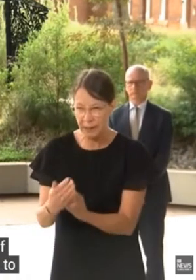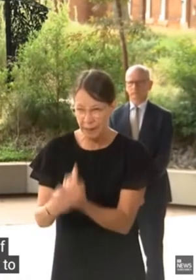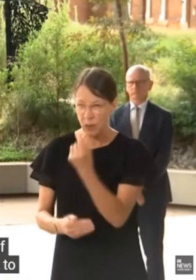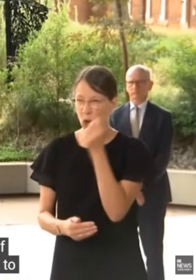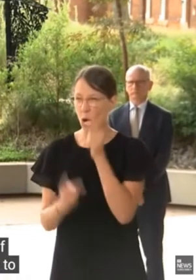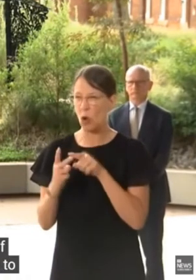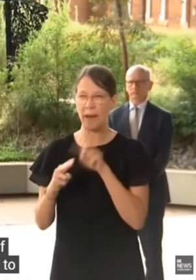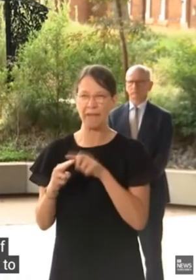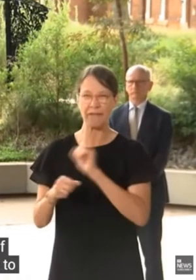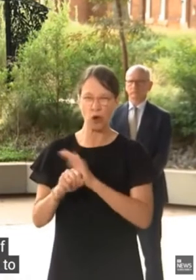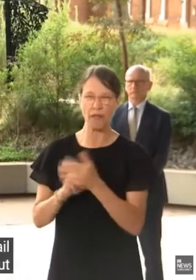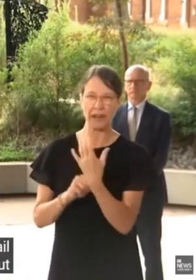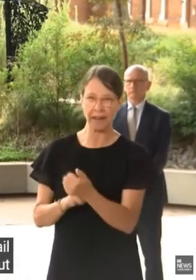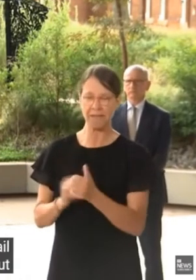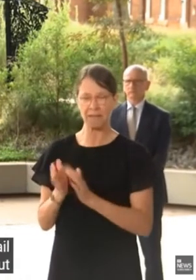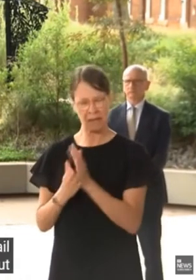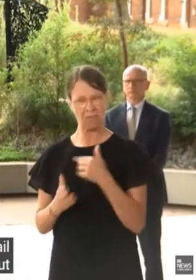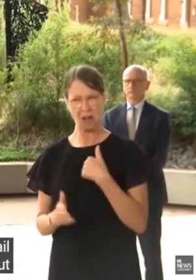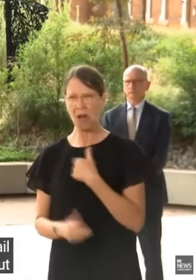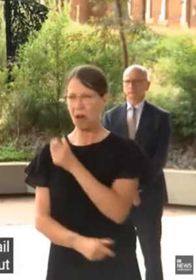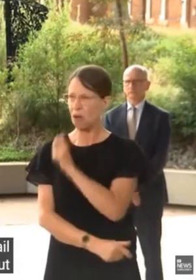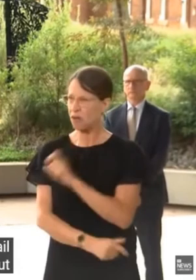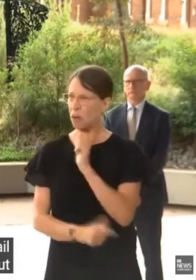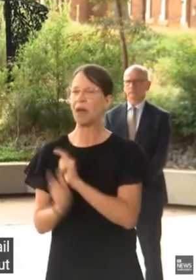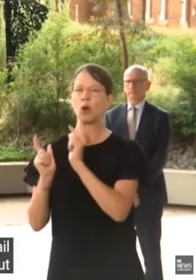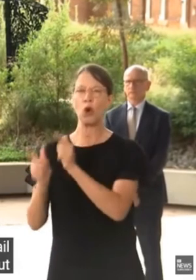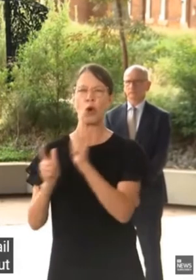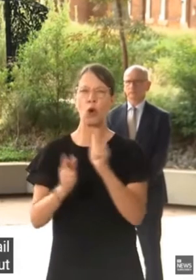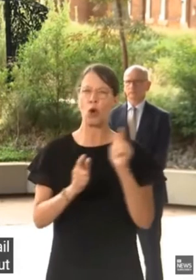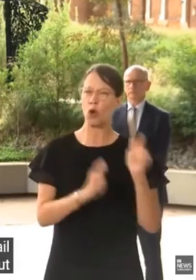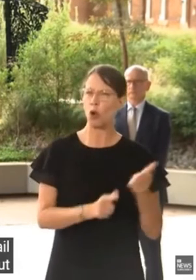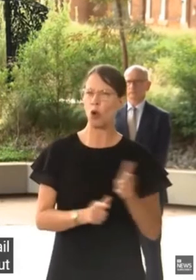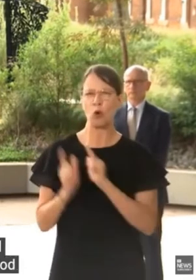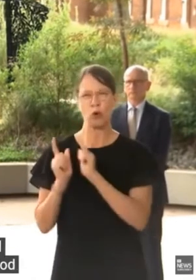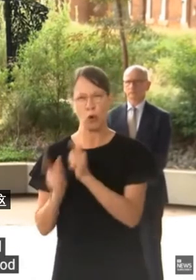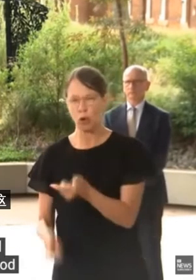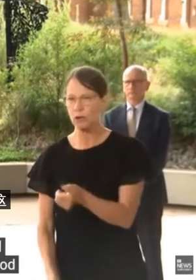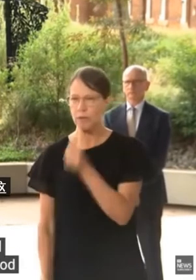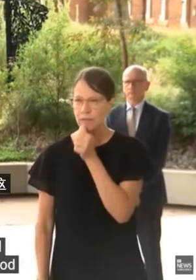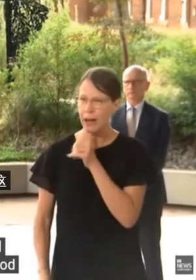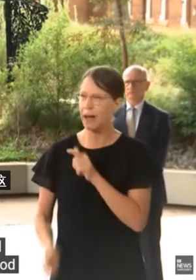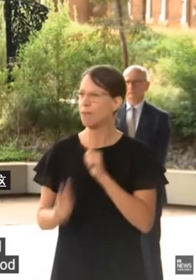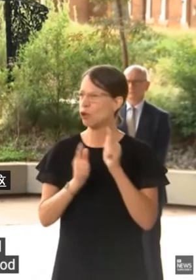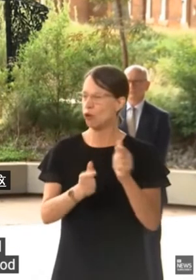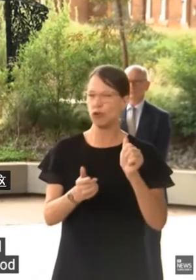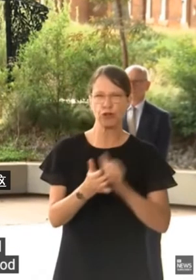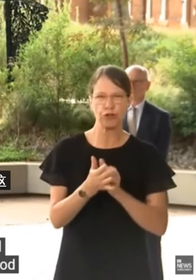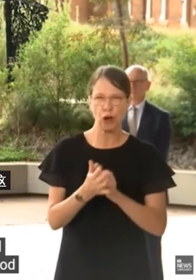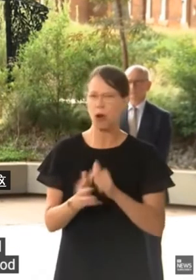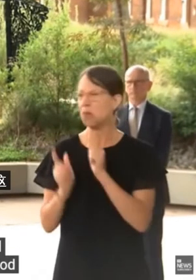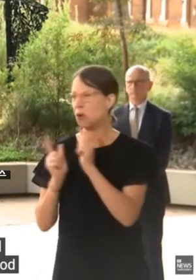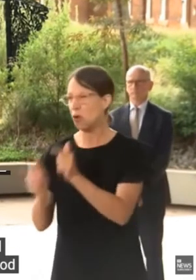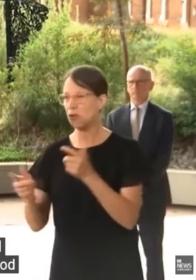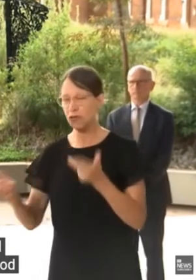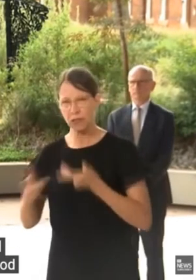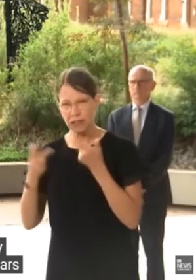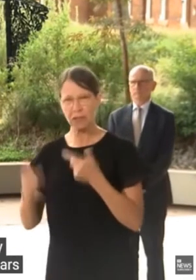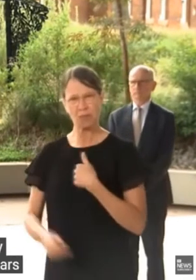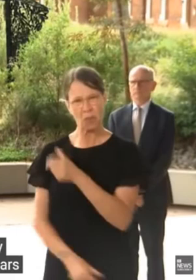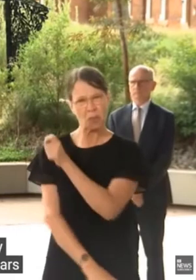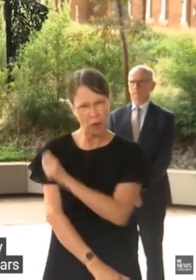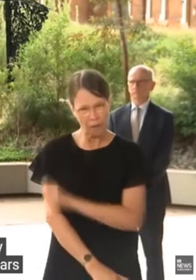go out to the pub, to go out to the restaurant, then we'll keep them in during this period of time. And that's been key. Going through the last 2